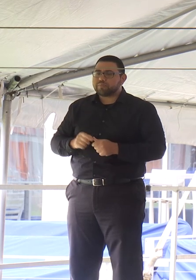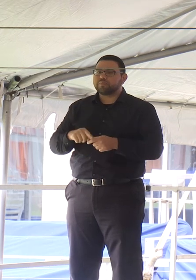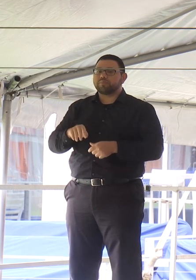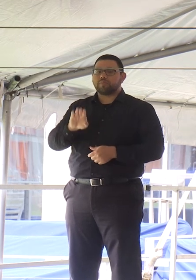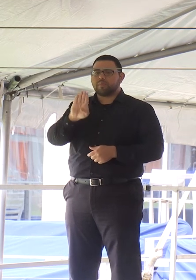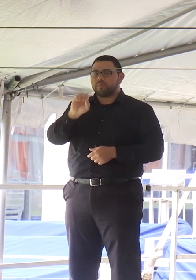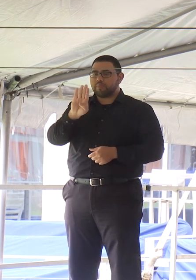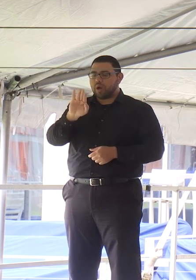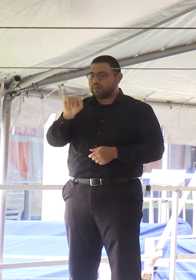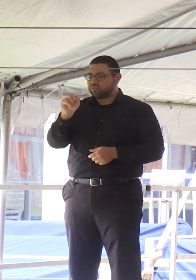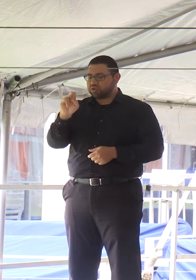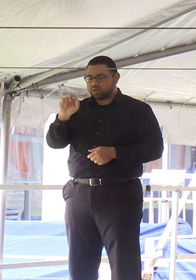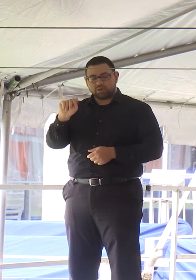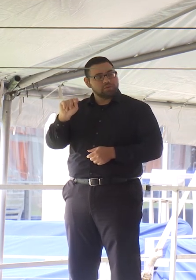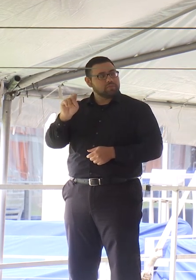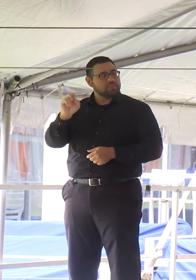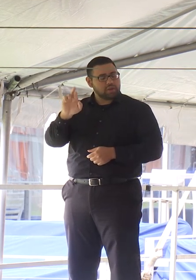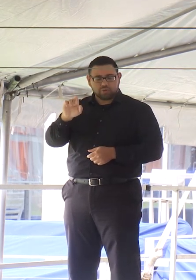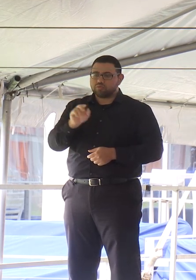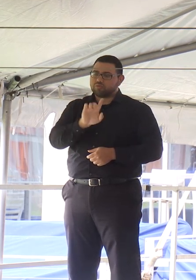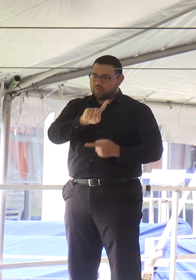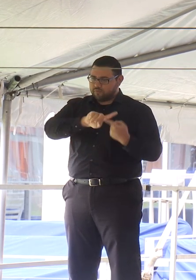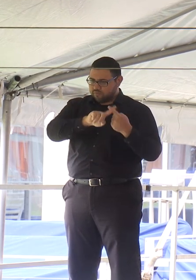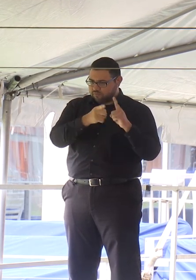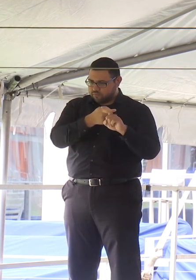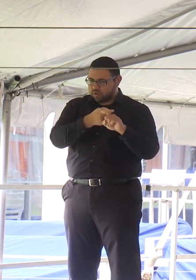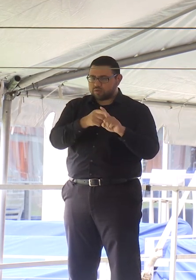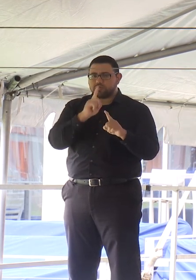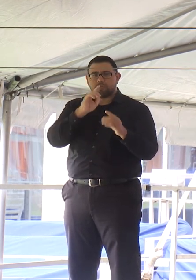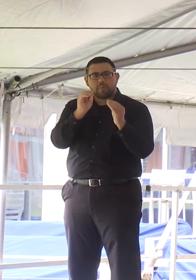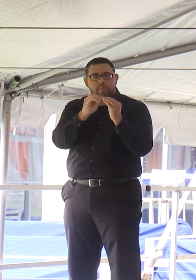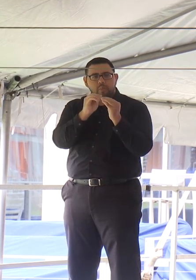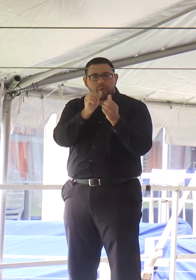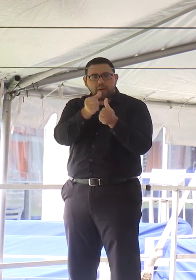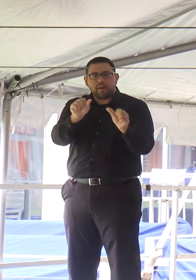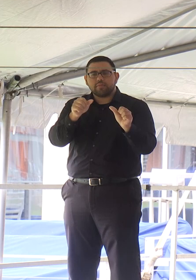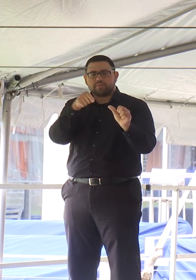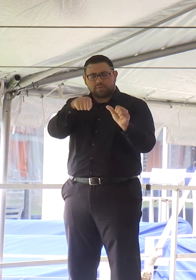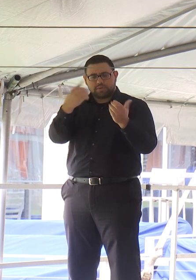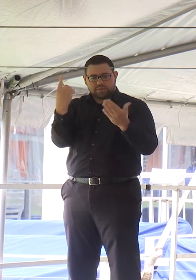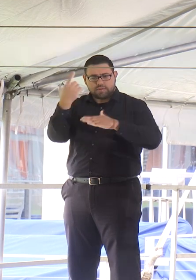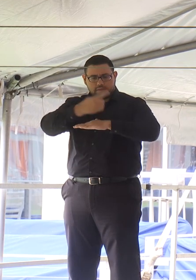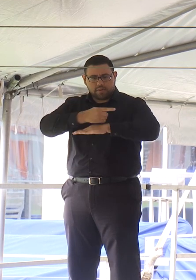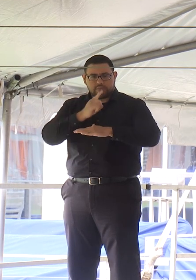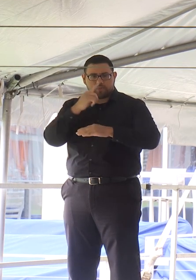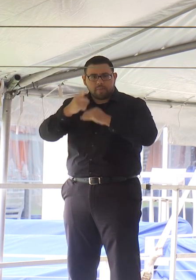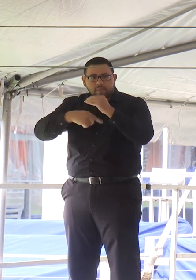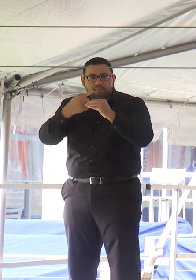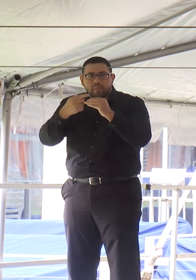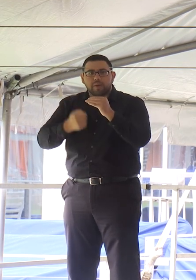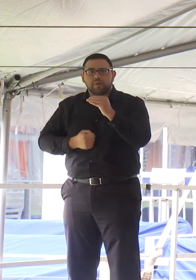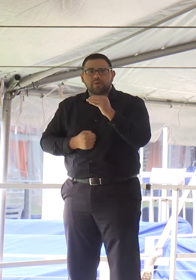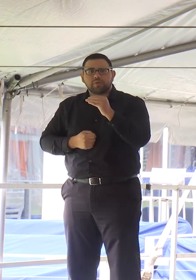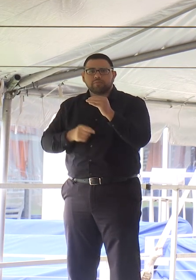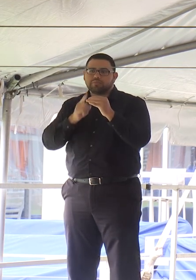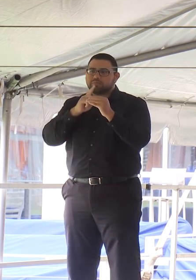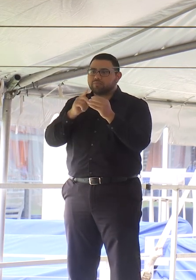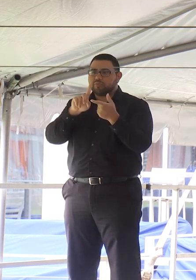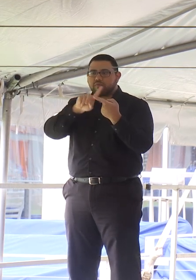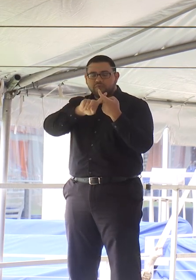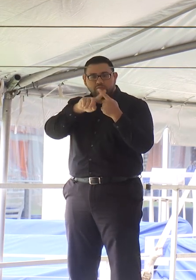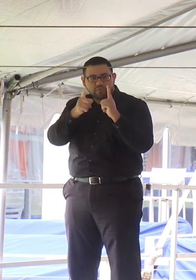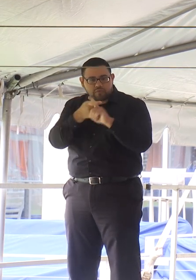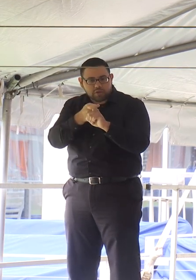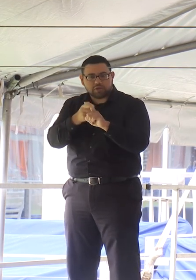Bob and Janet Vackar are those friends. And more than anything, what this day is about their